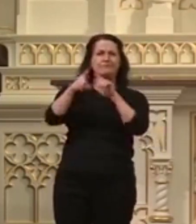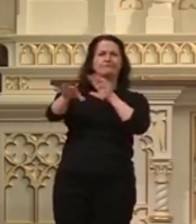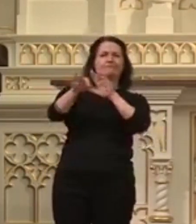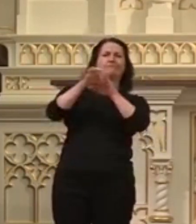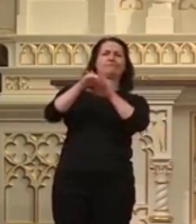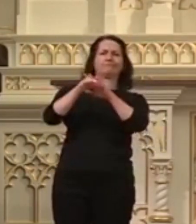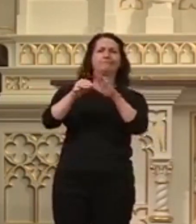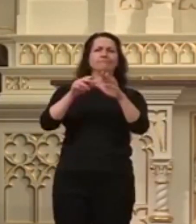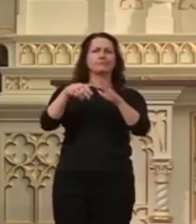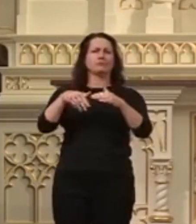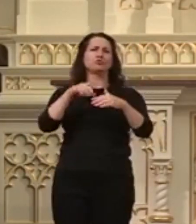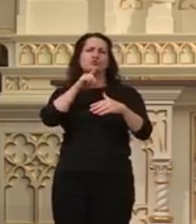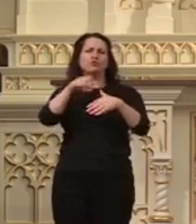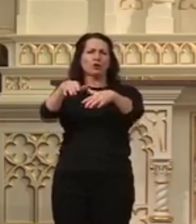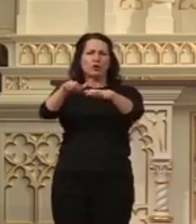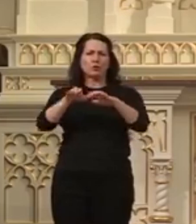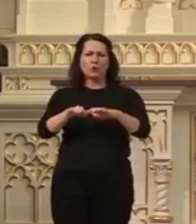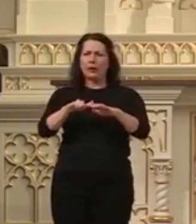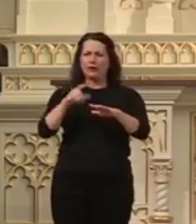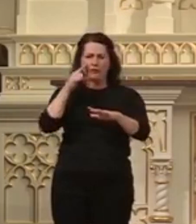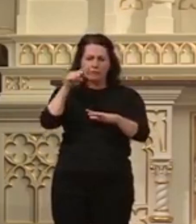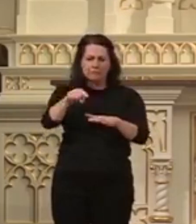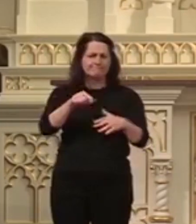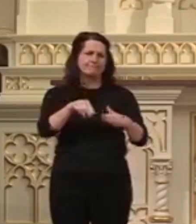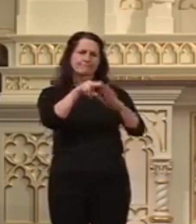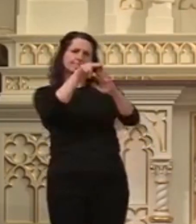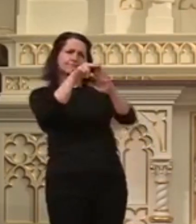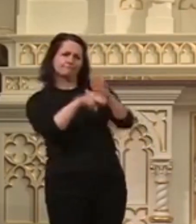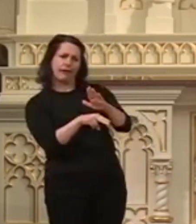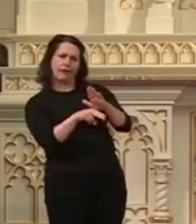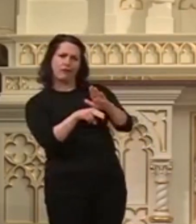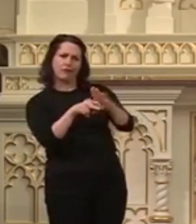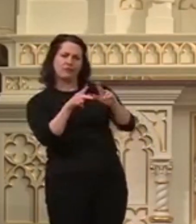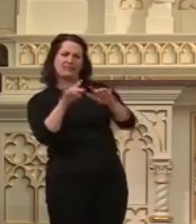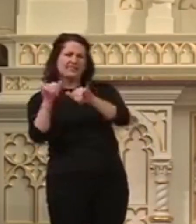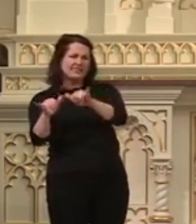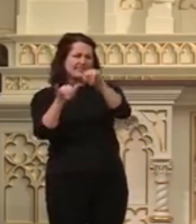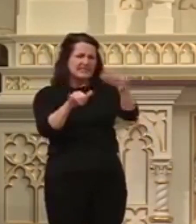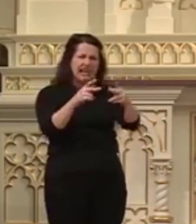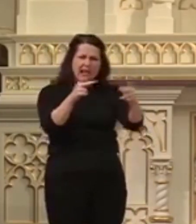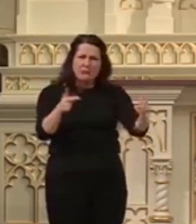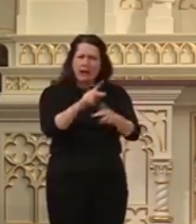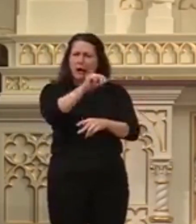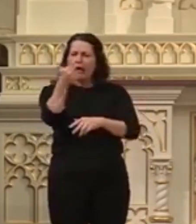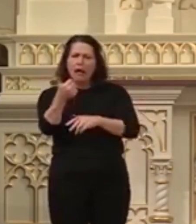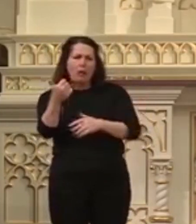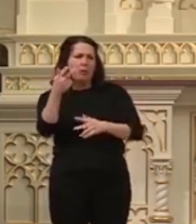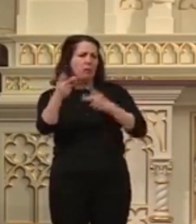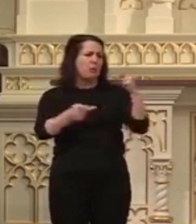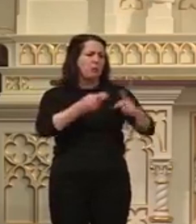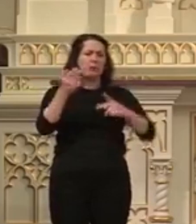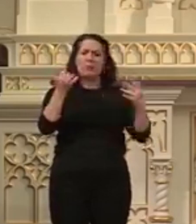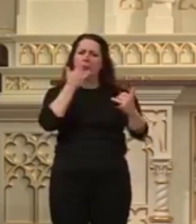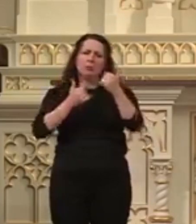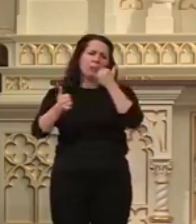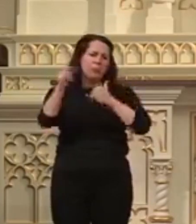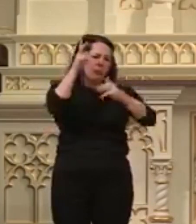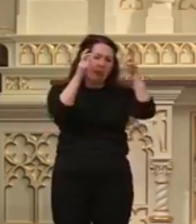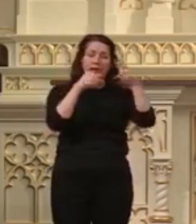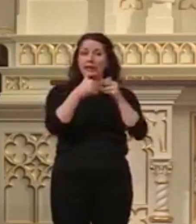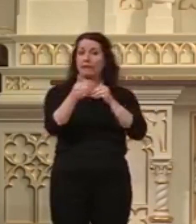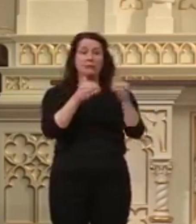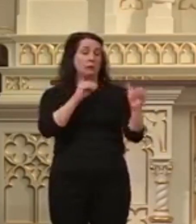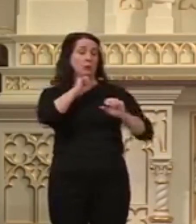the wicked, and a burial place with evildoers, though he had done no wrong,